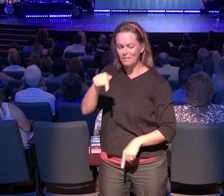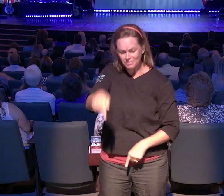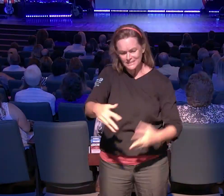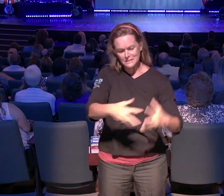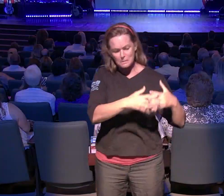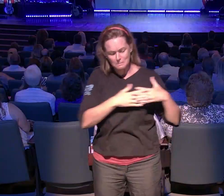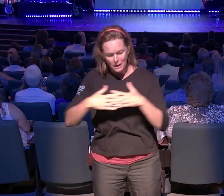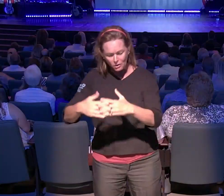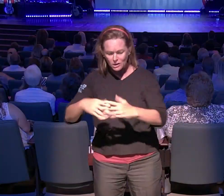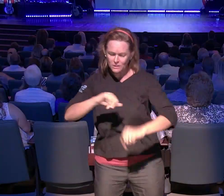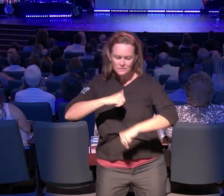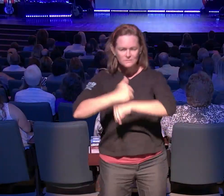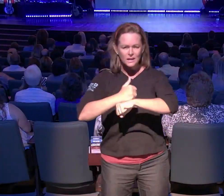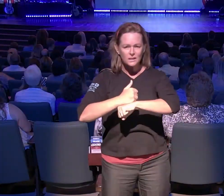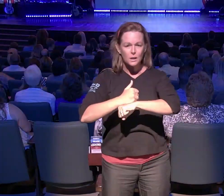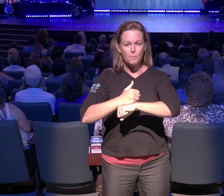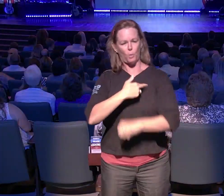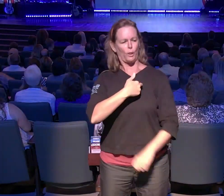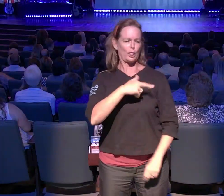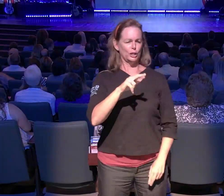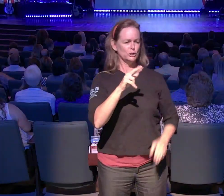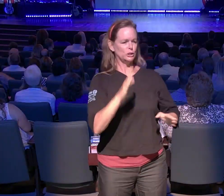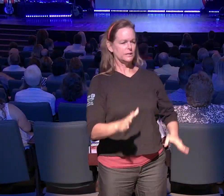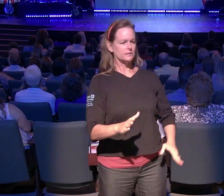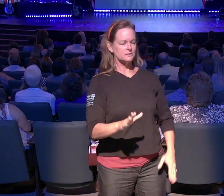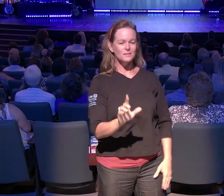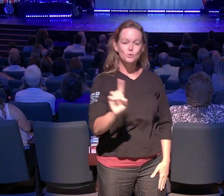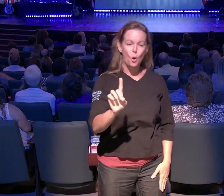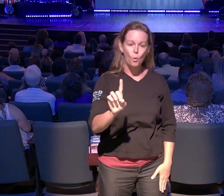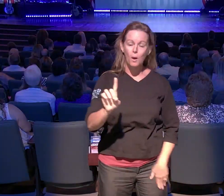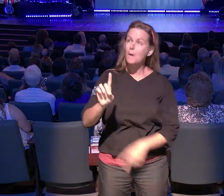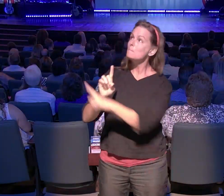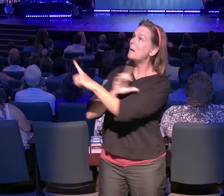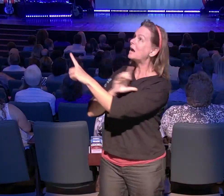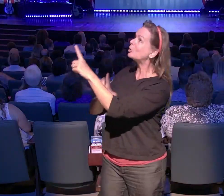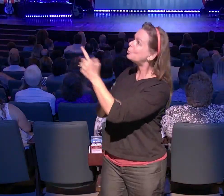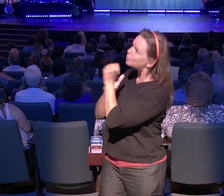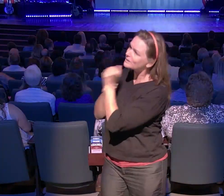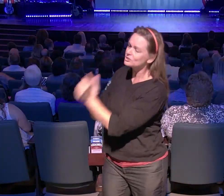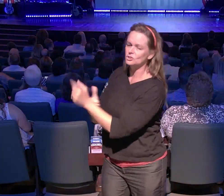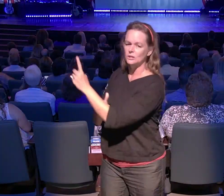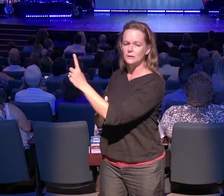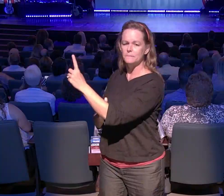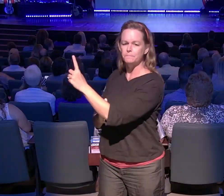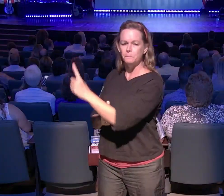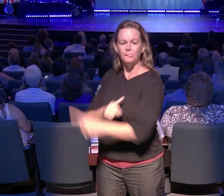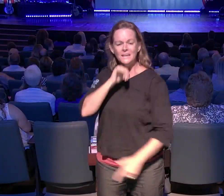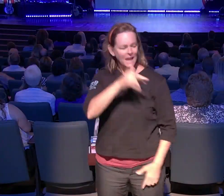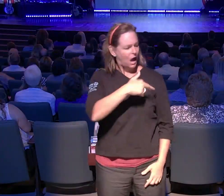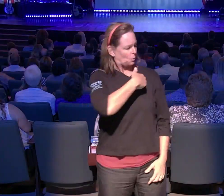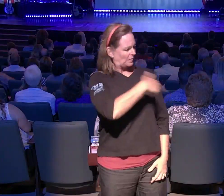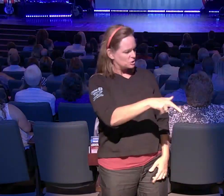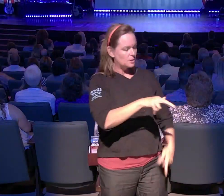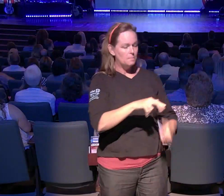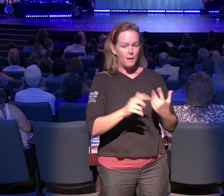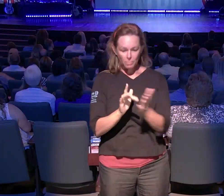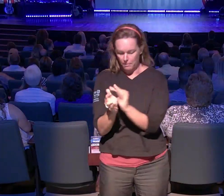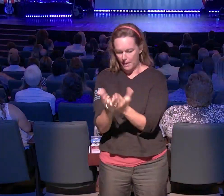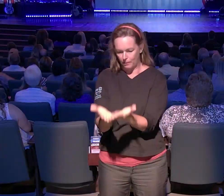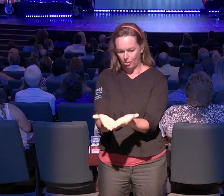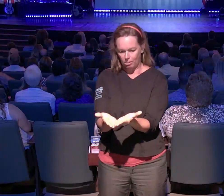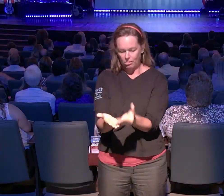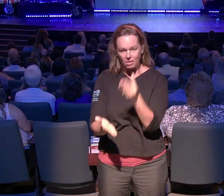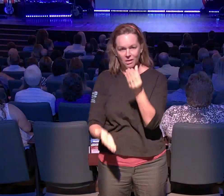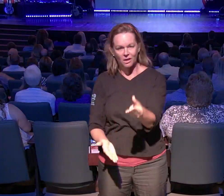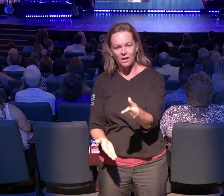nation was founded not by religionists, but by Christians, not on religions, but on the gospel of Jesus Christ."